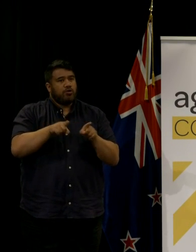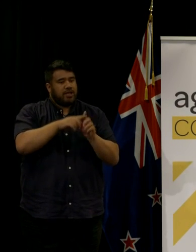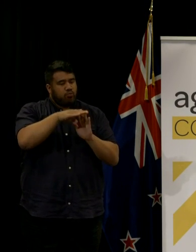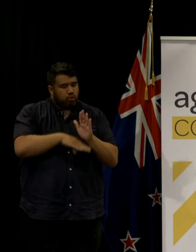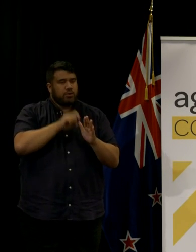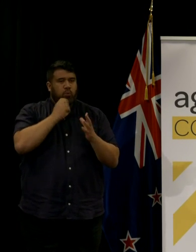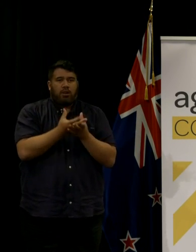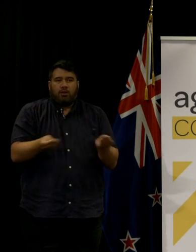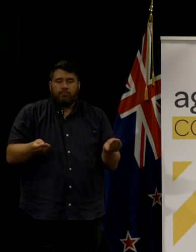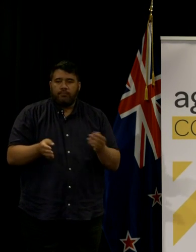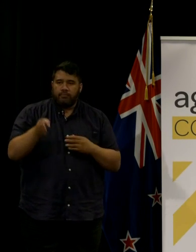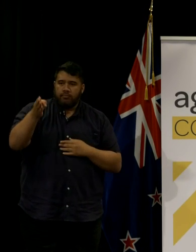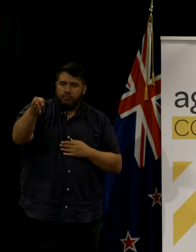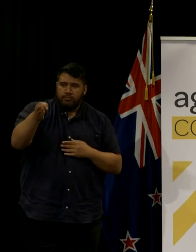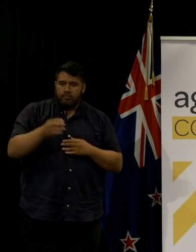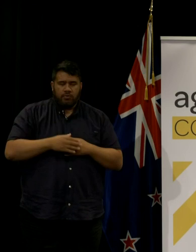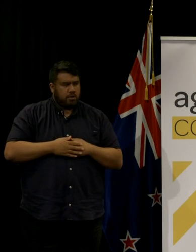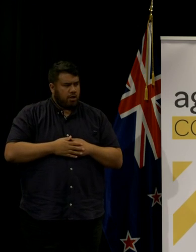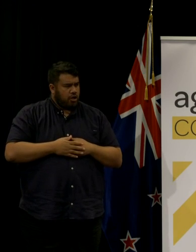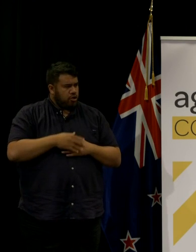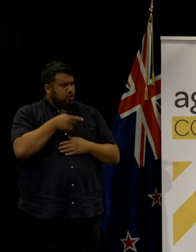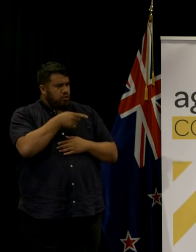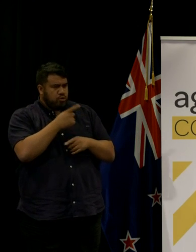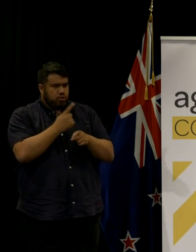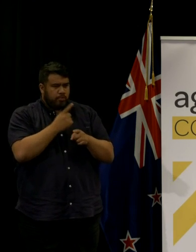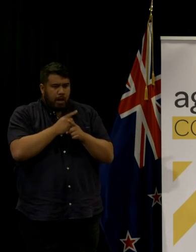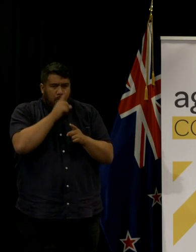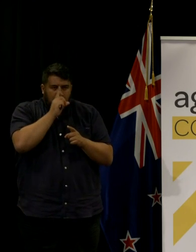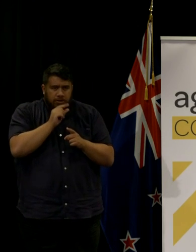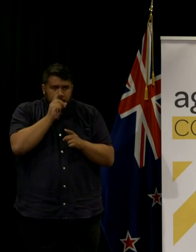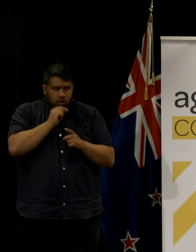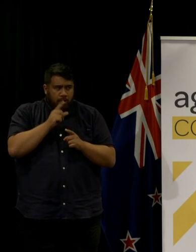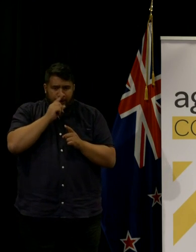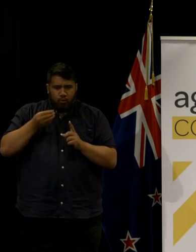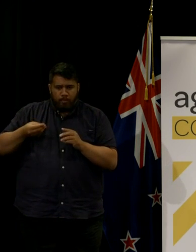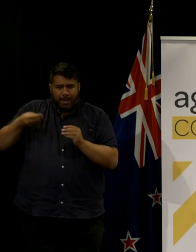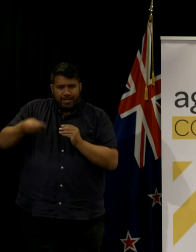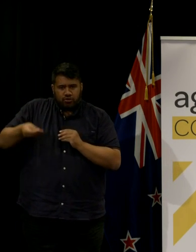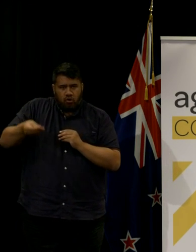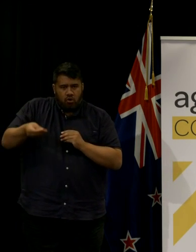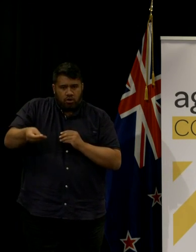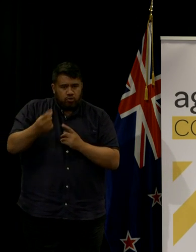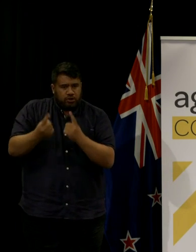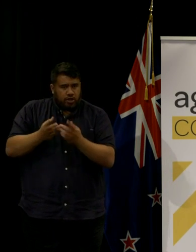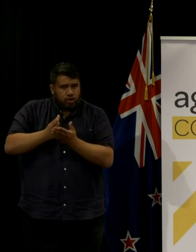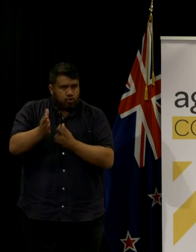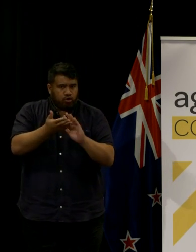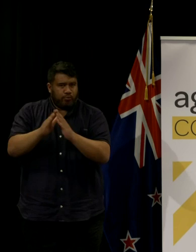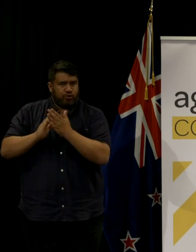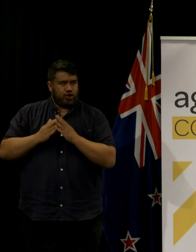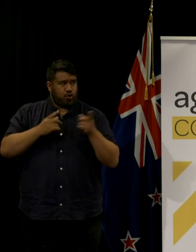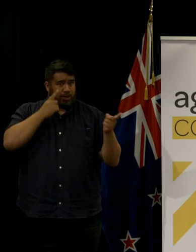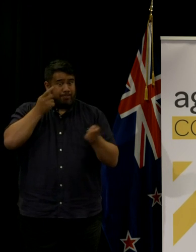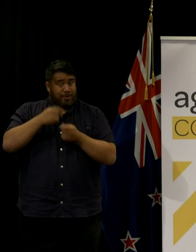community transmission that you have identified at the moment, is that a conservative estimate, and is it likely to be much greater? So what